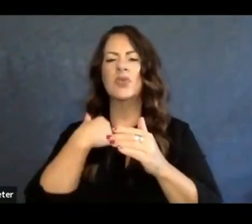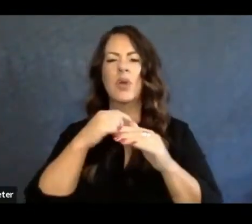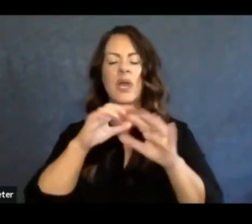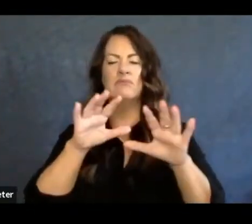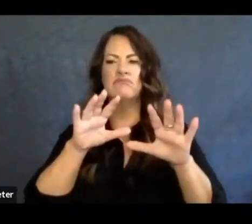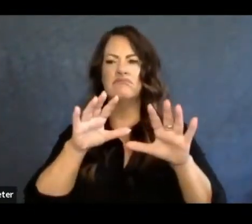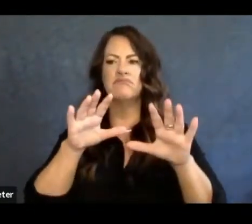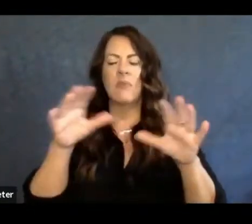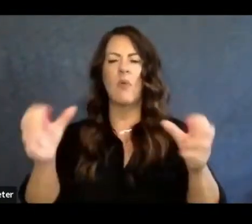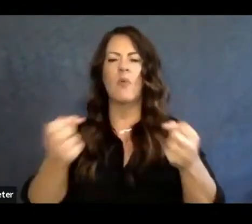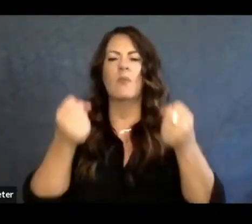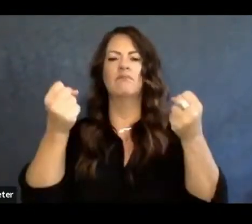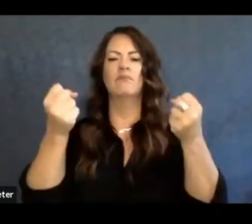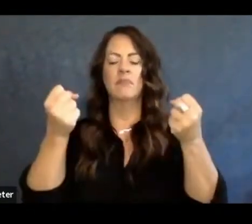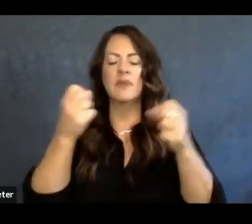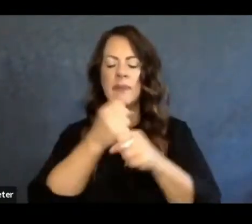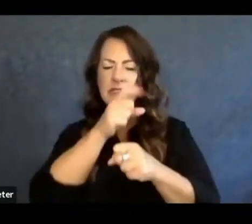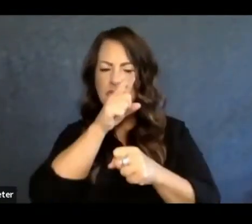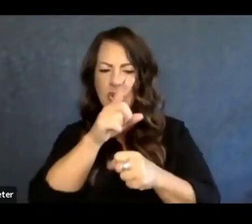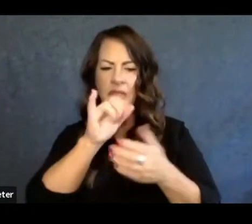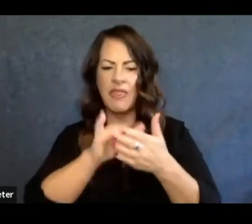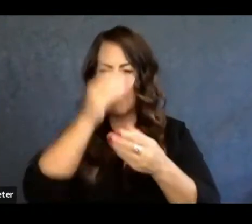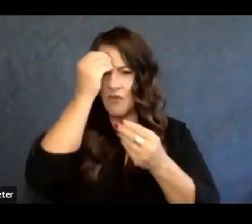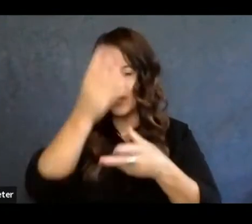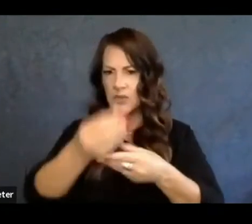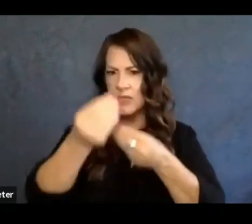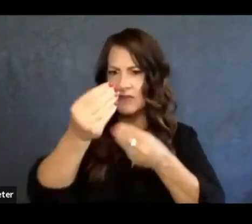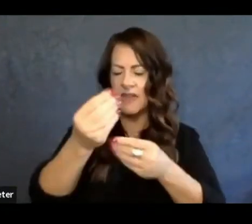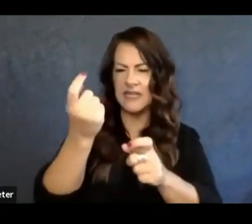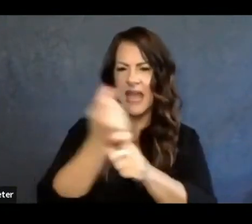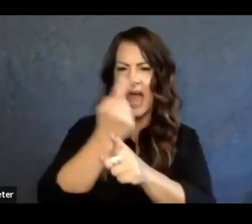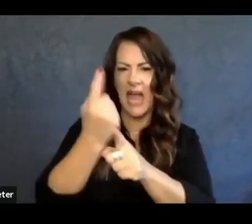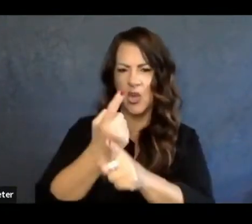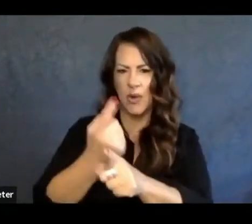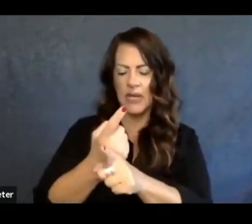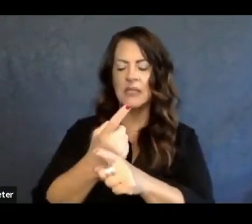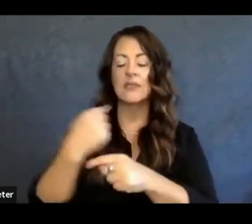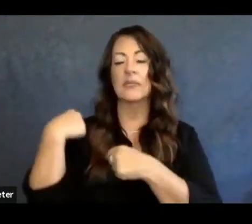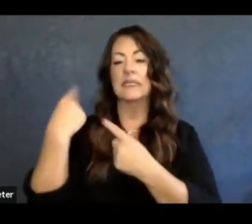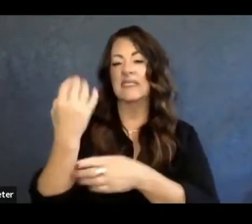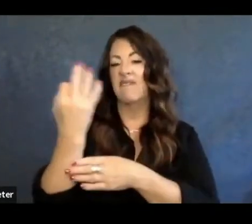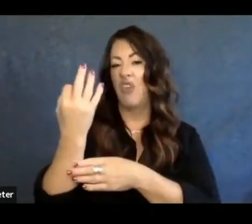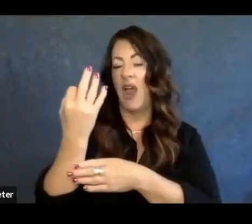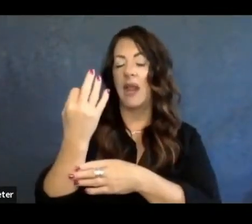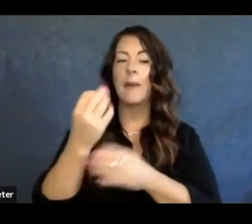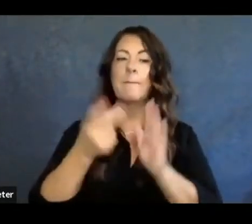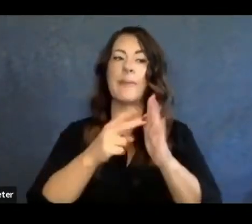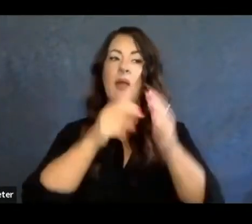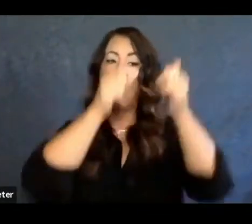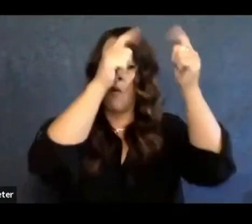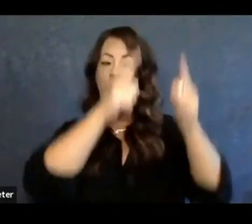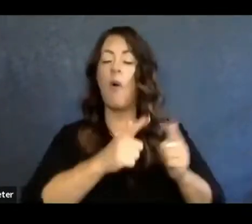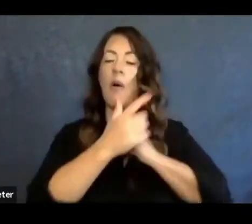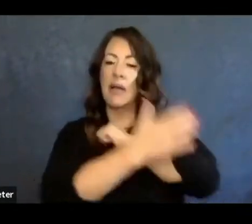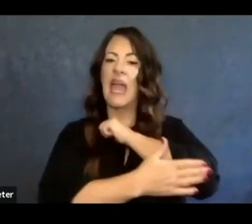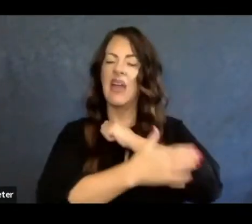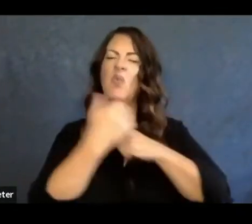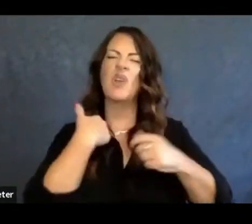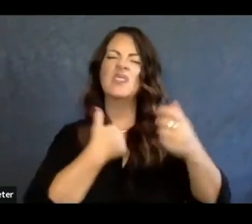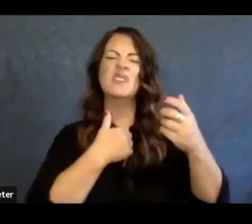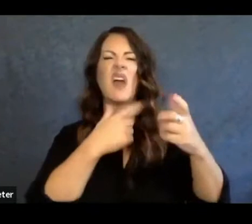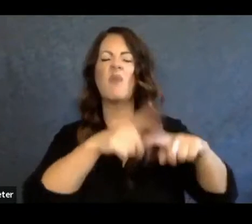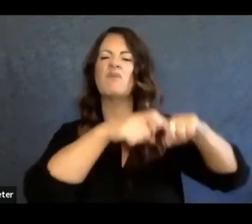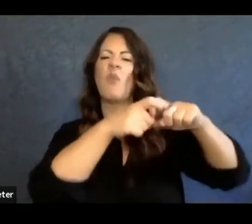were inputting that data adequately. So since Friday, all counties have been sort of paused or frozen